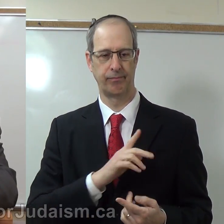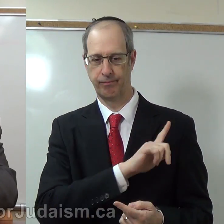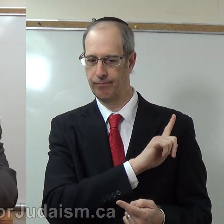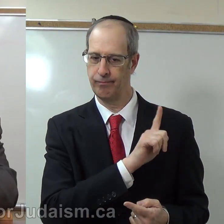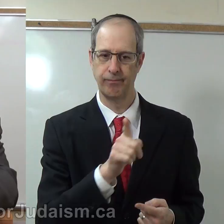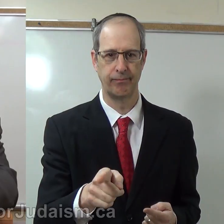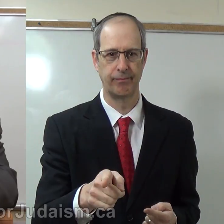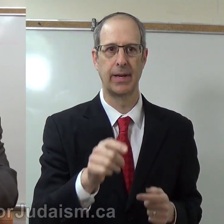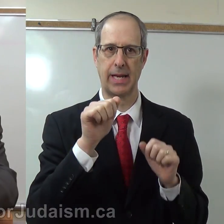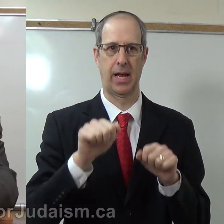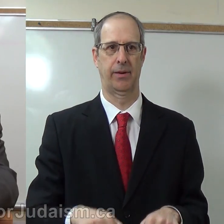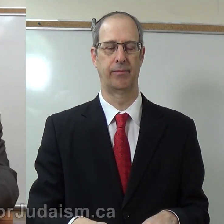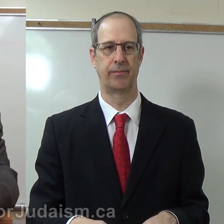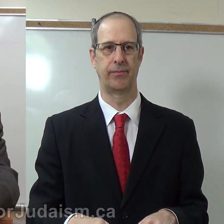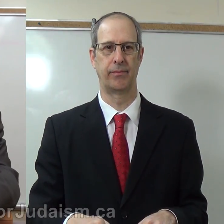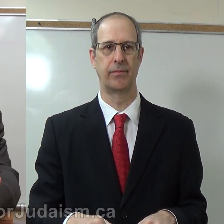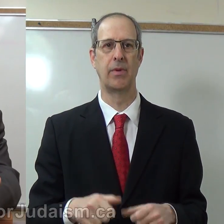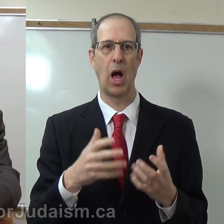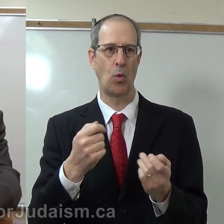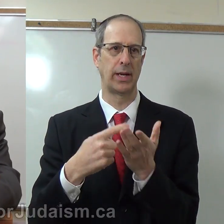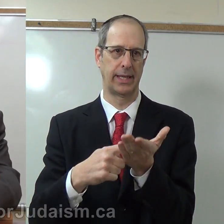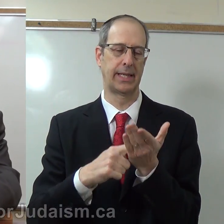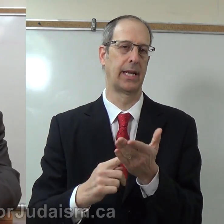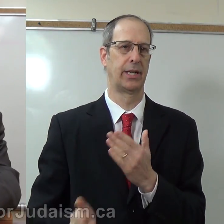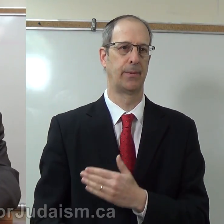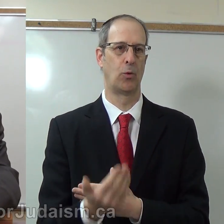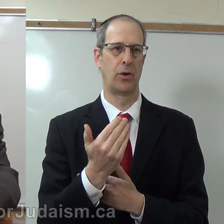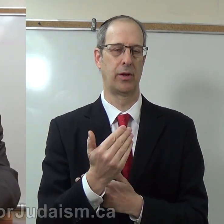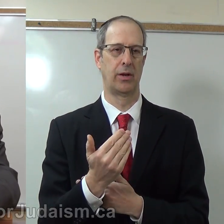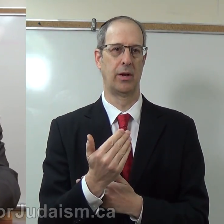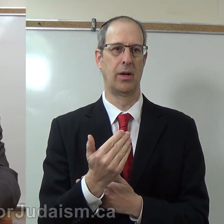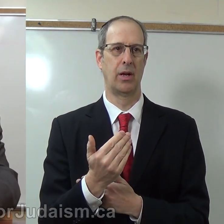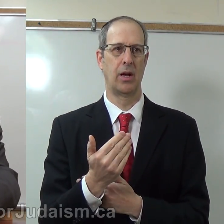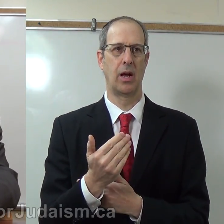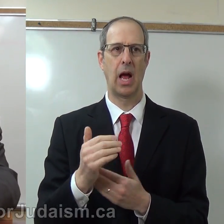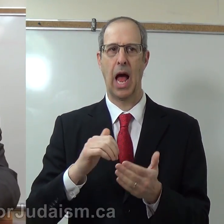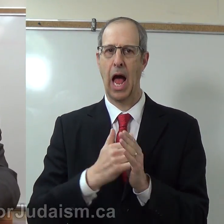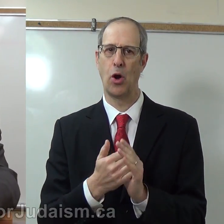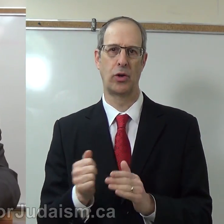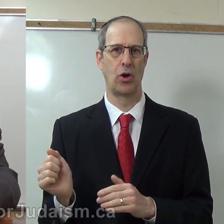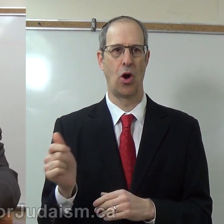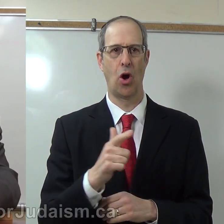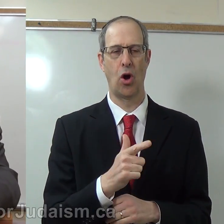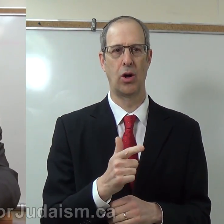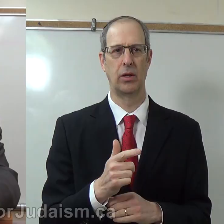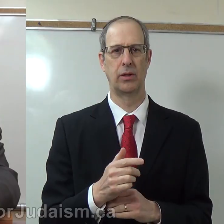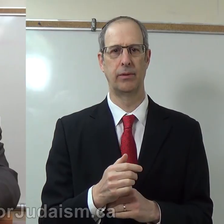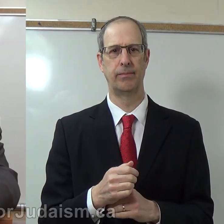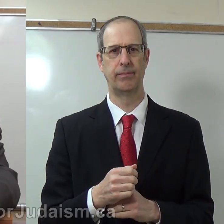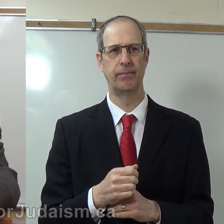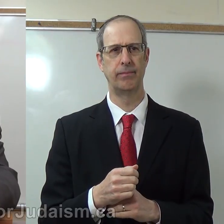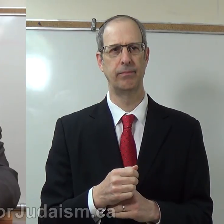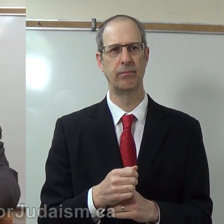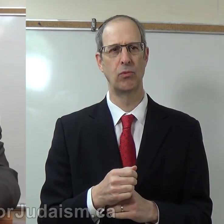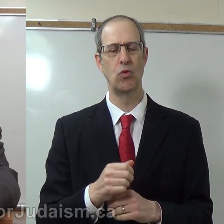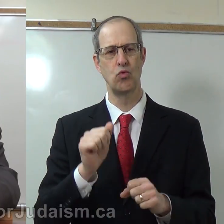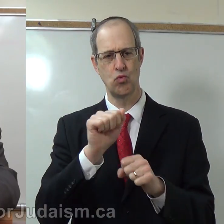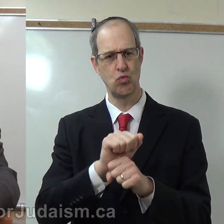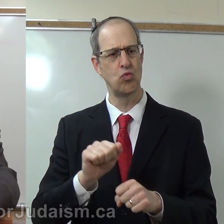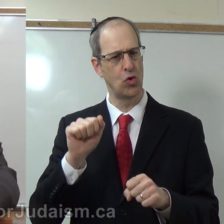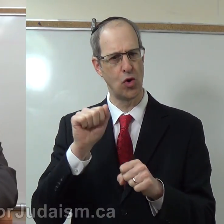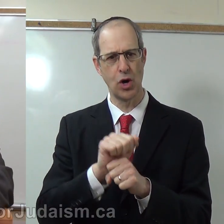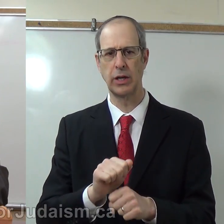So, what I'd like to discuss this morning is, how can we all work